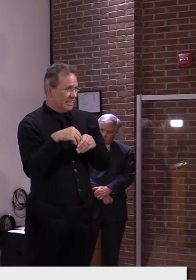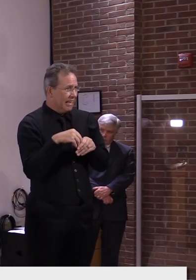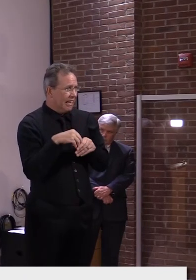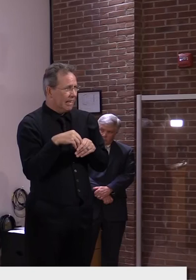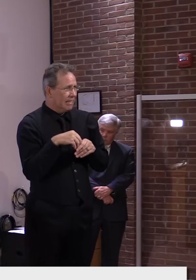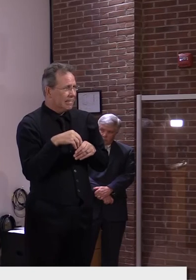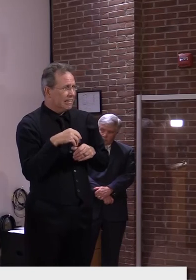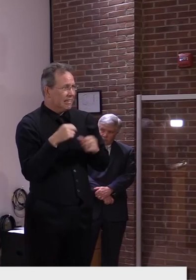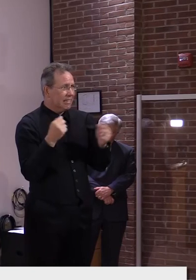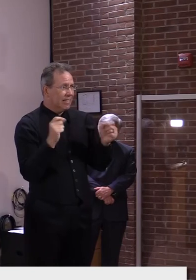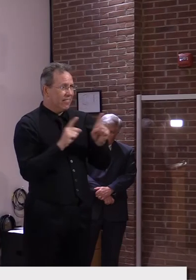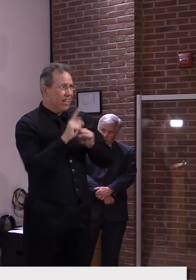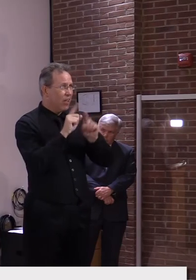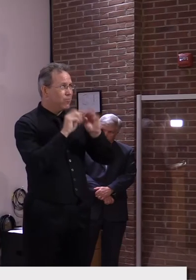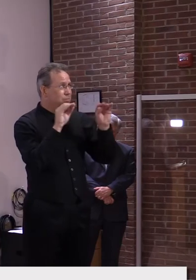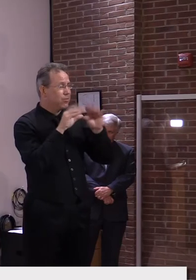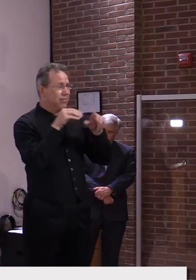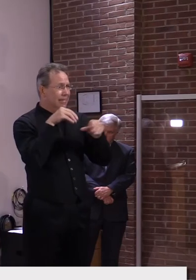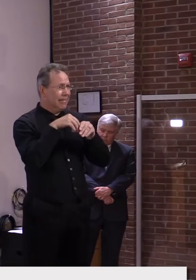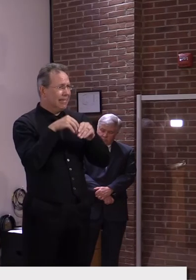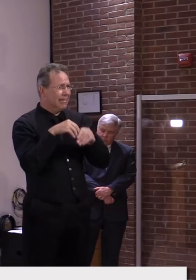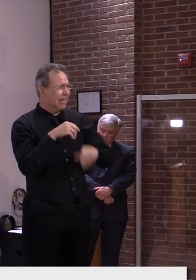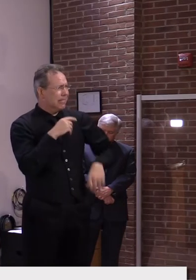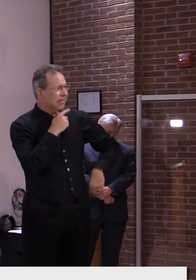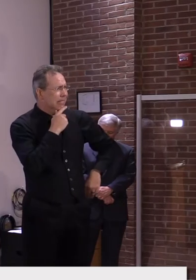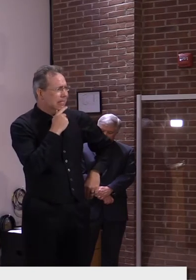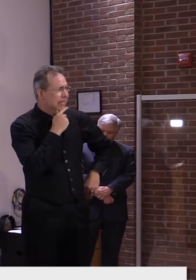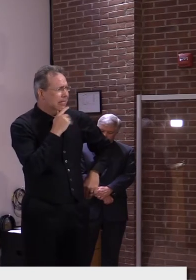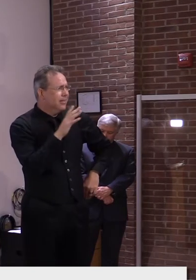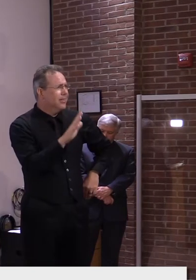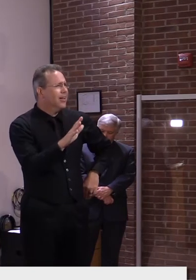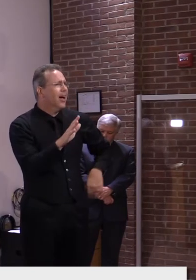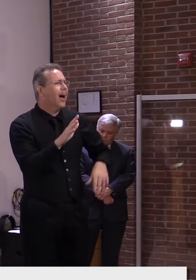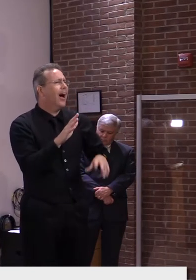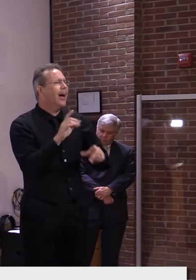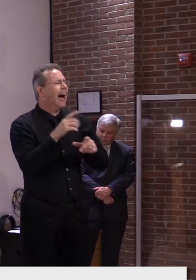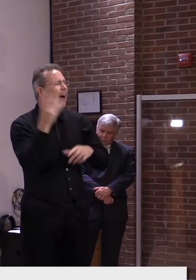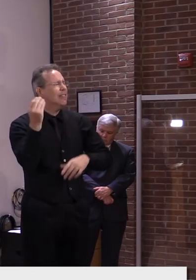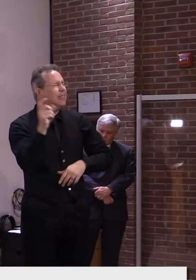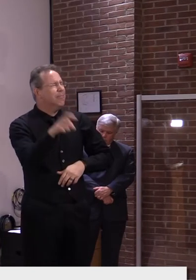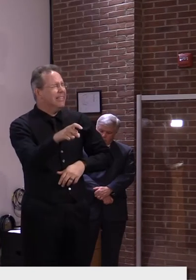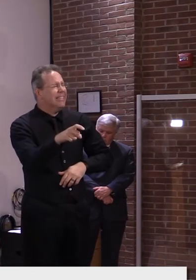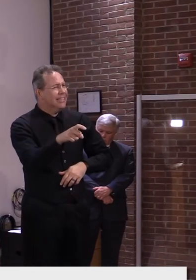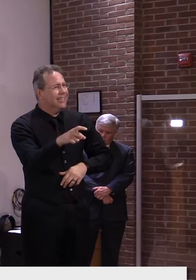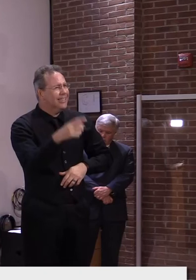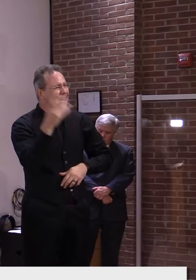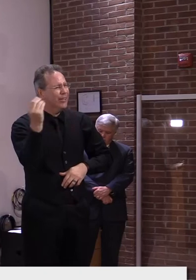sort. They would be almost exclusively outdoors. And I would think that